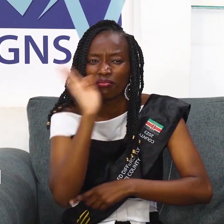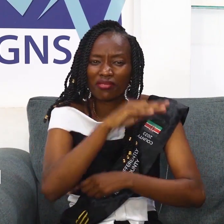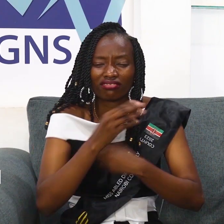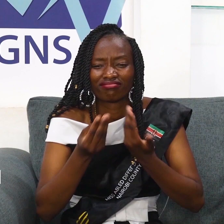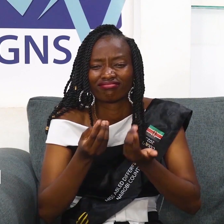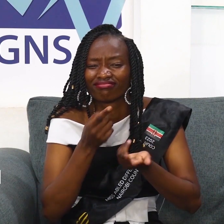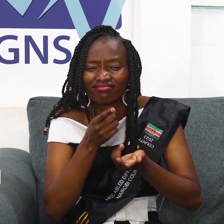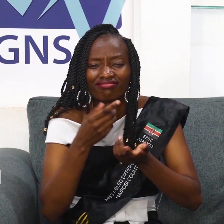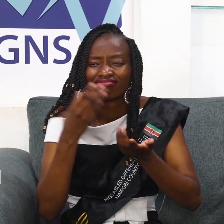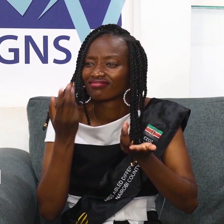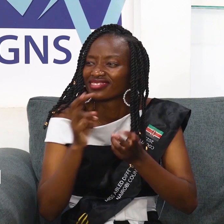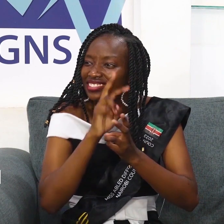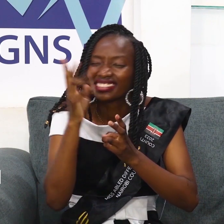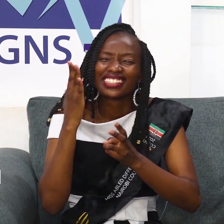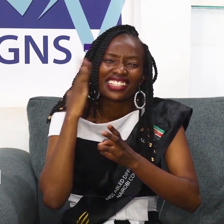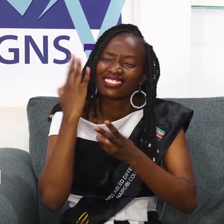having a hard time.